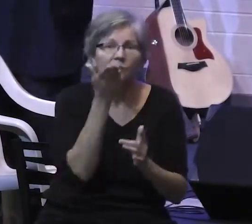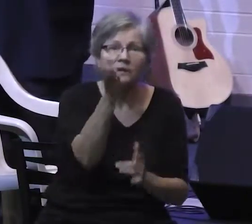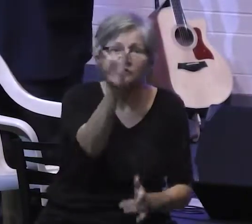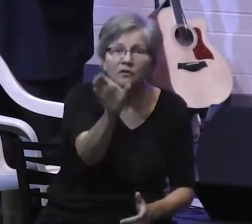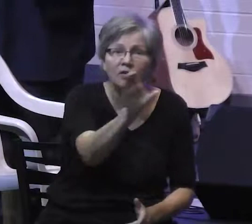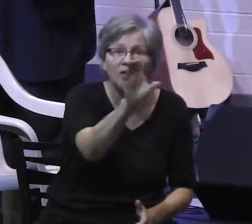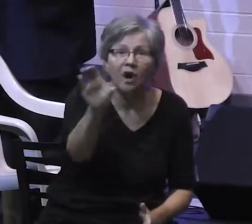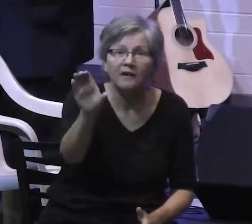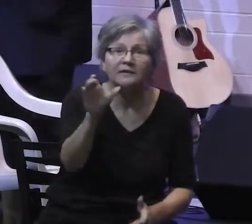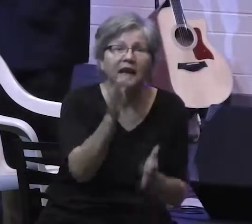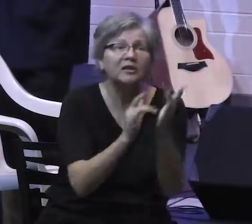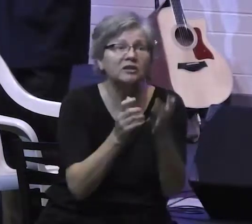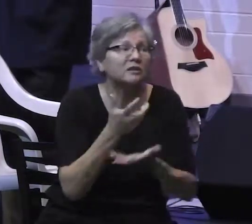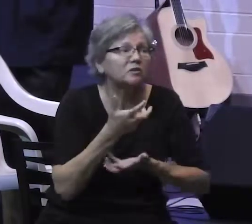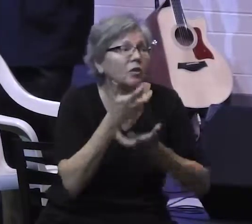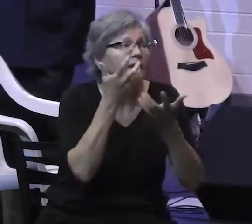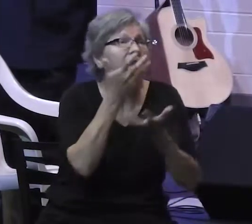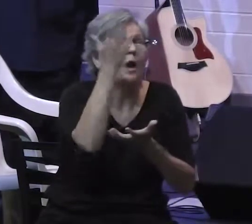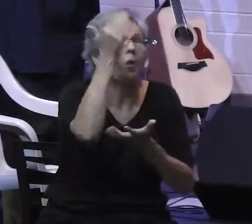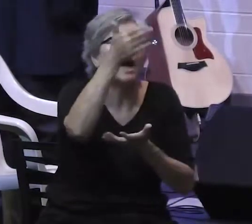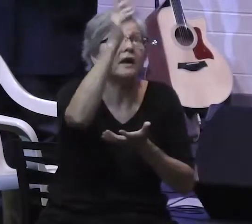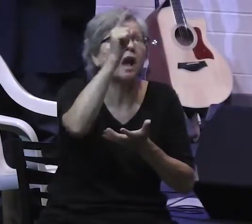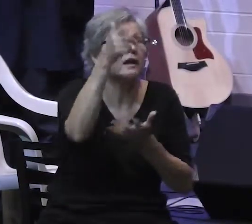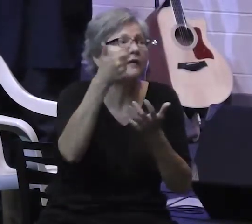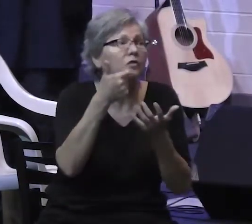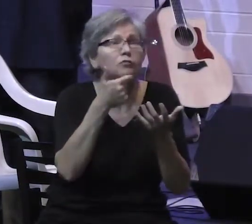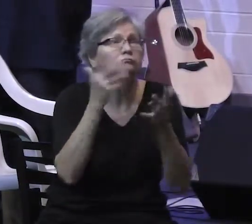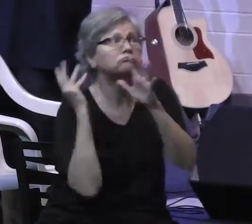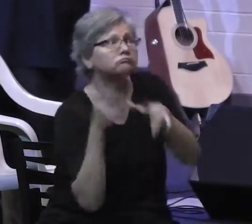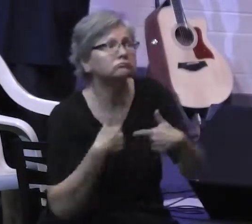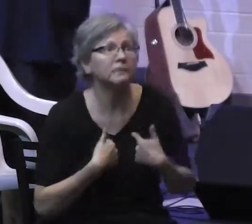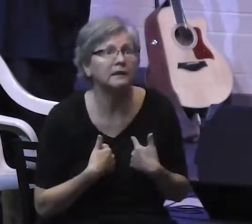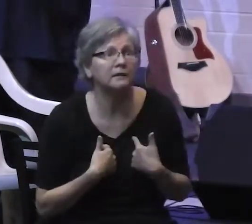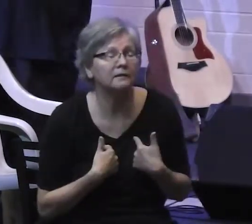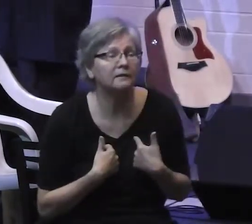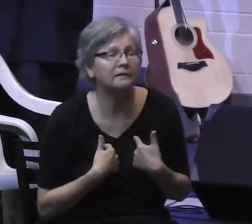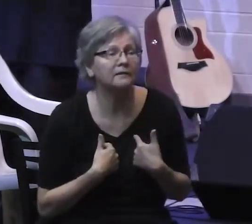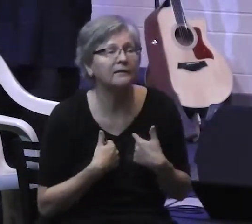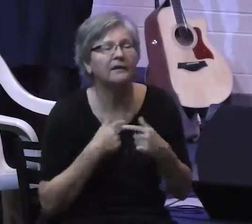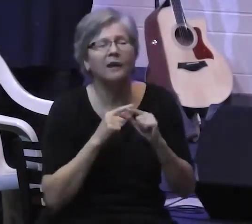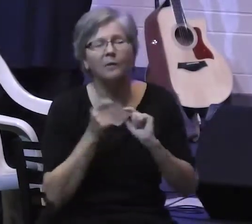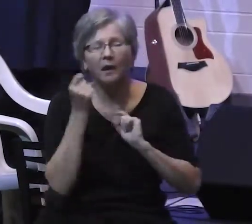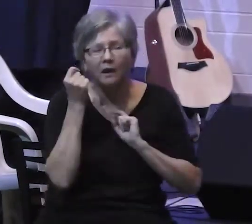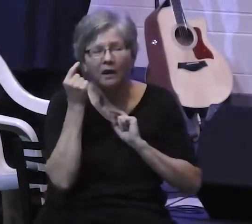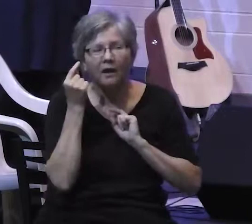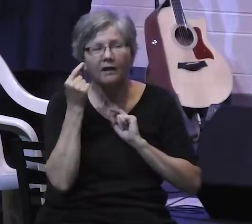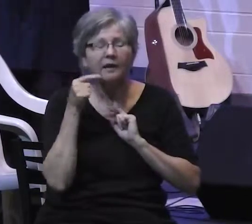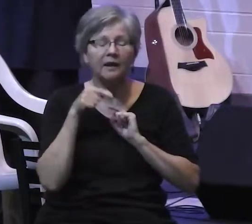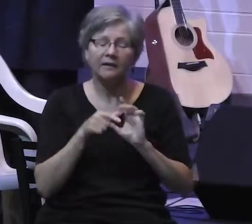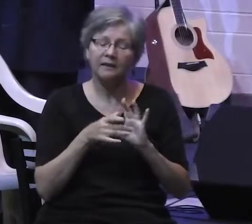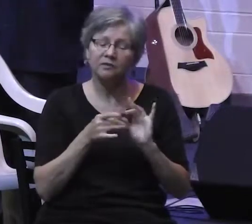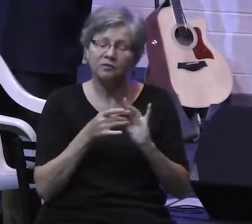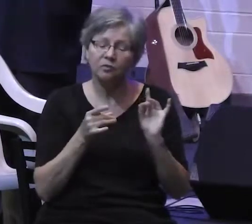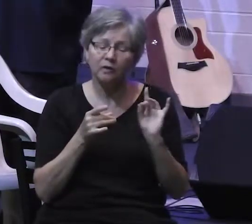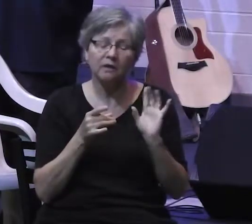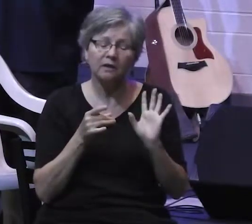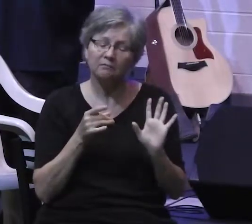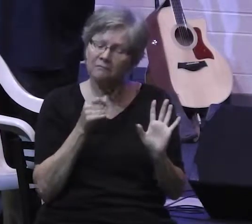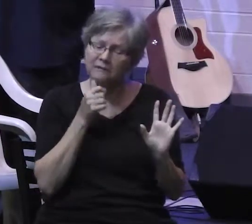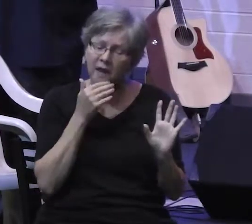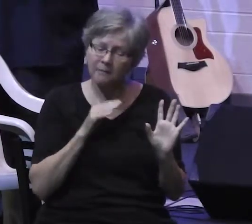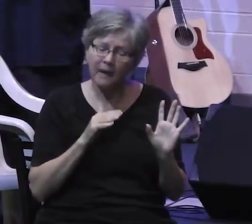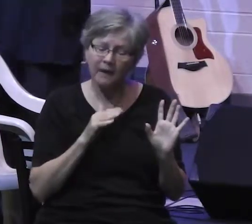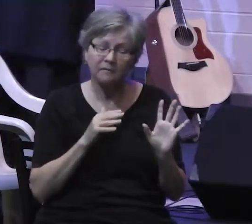And so again, please hear me on this. I think there's a corrective that's needed here, but this by itself is not a bad story, and lots of good has